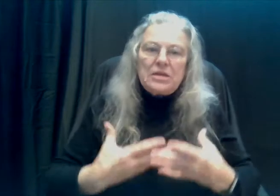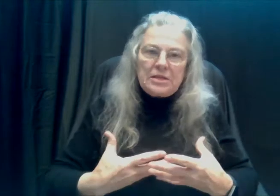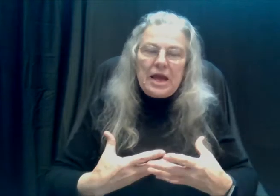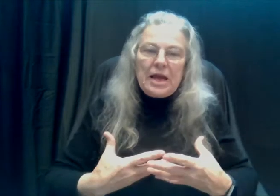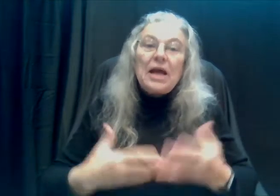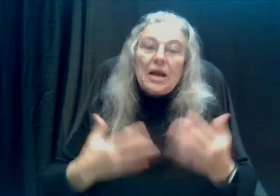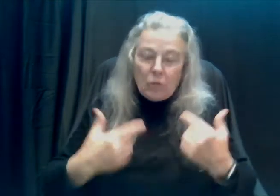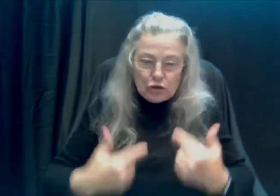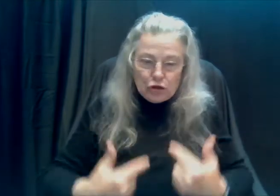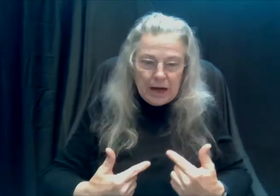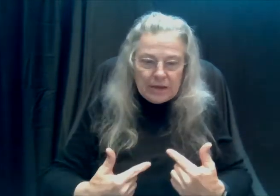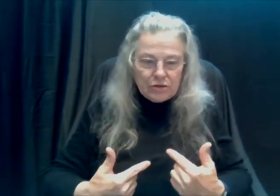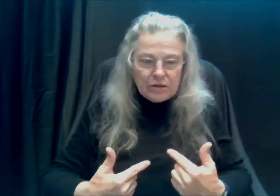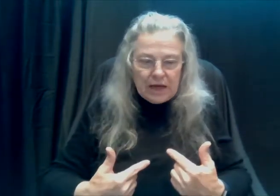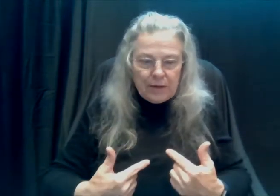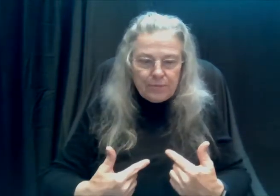say exactly what your hands are saying.